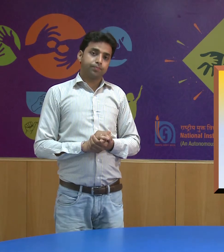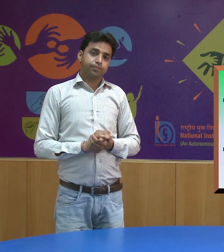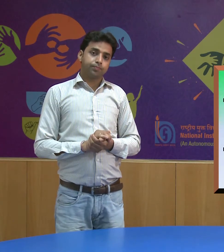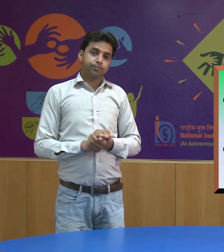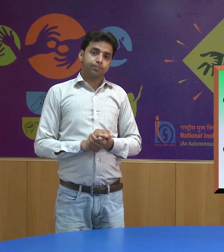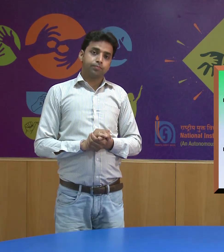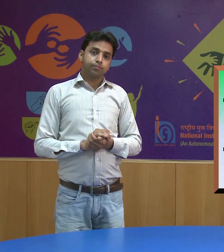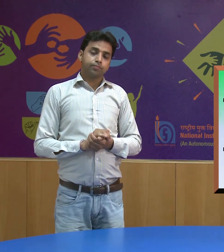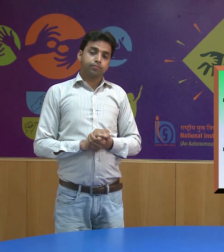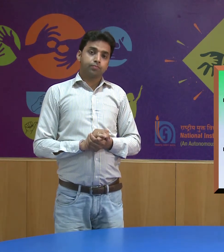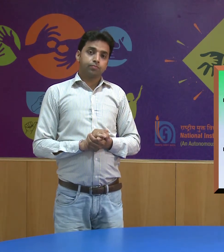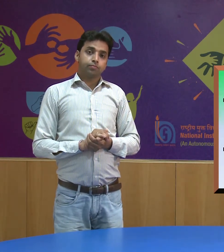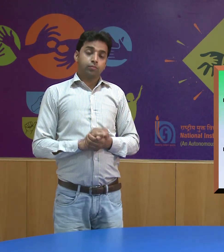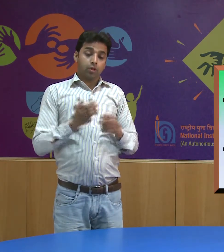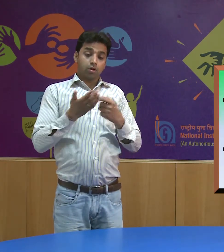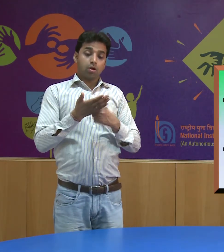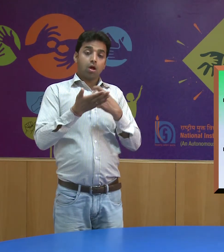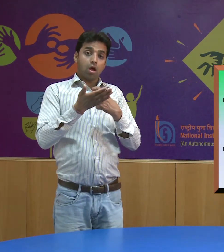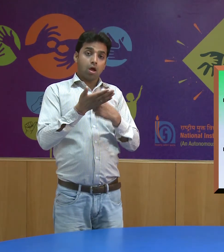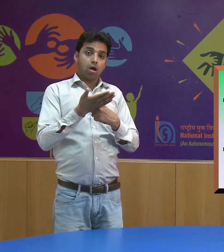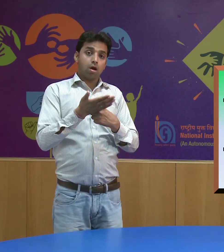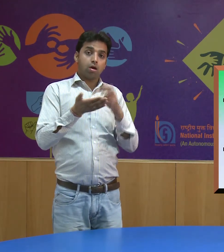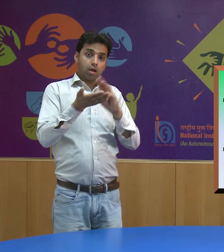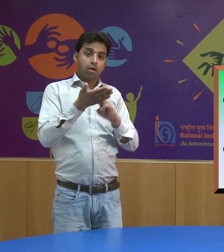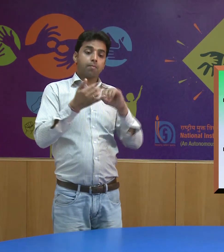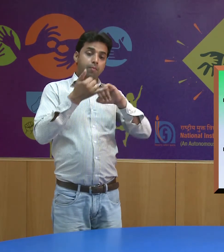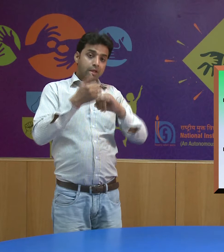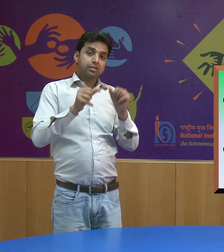The RMSA works